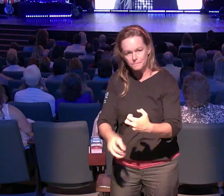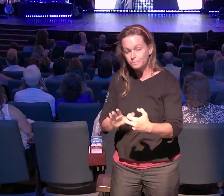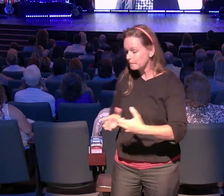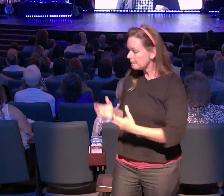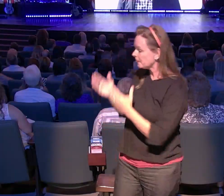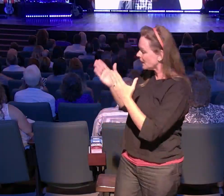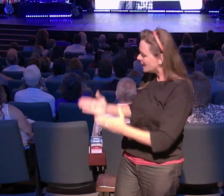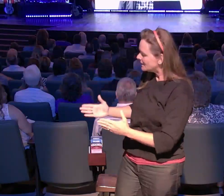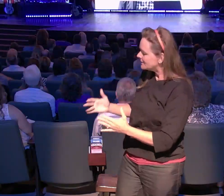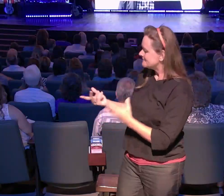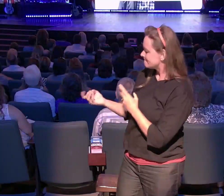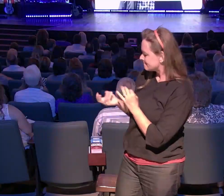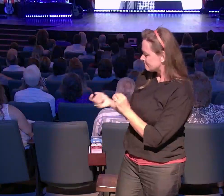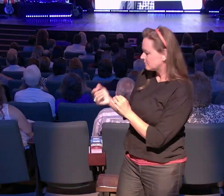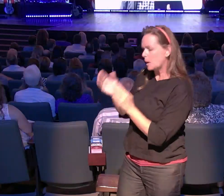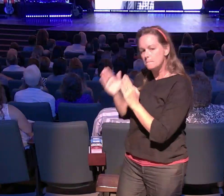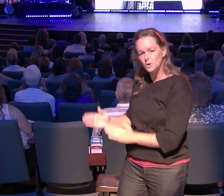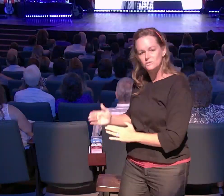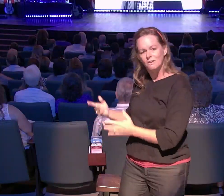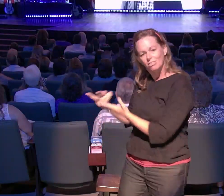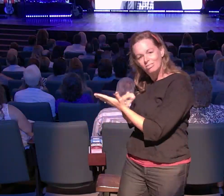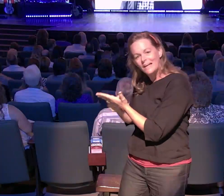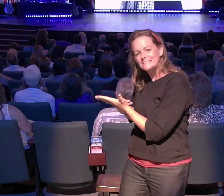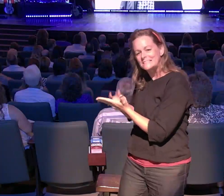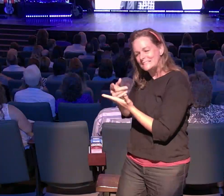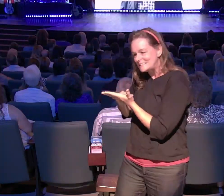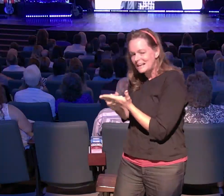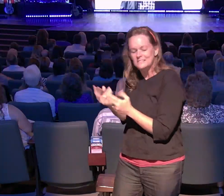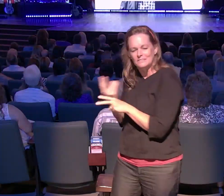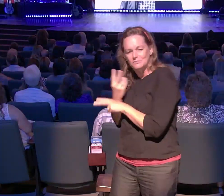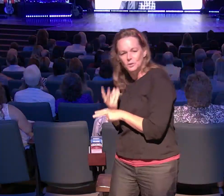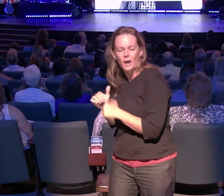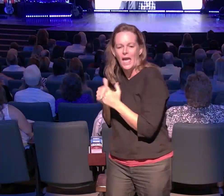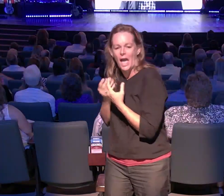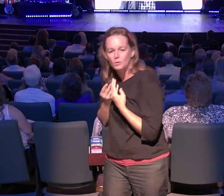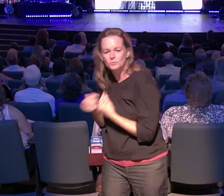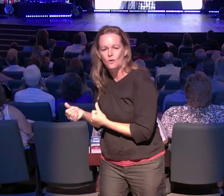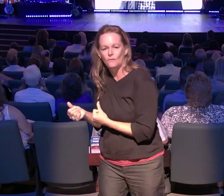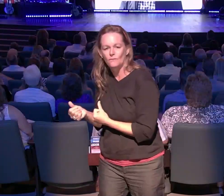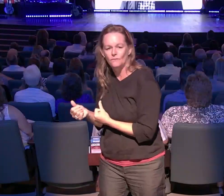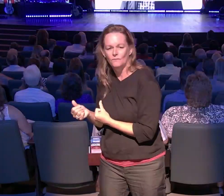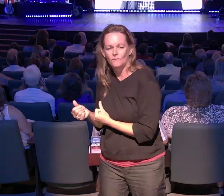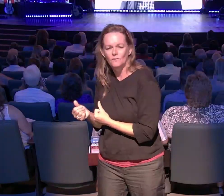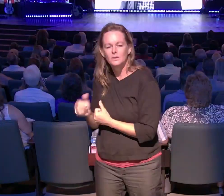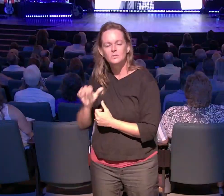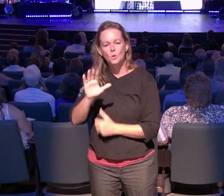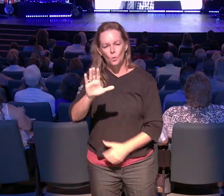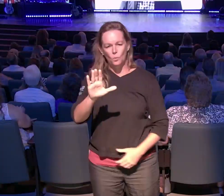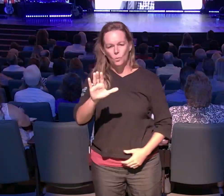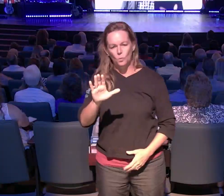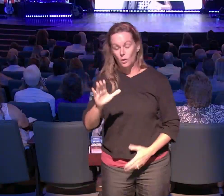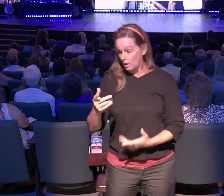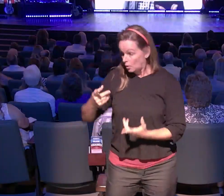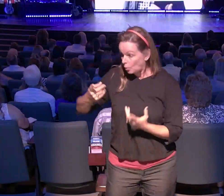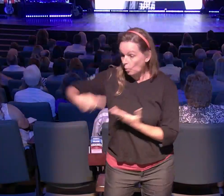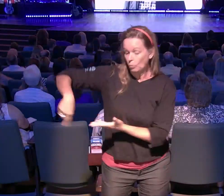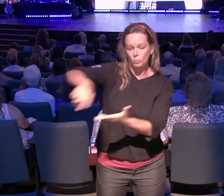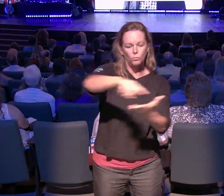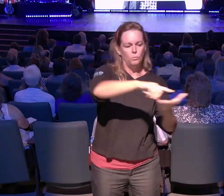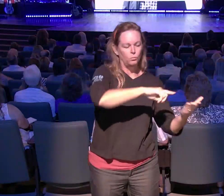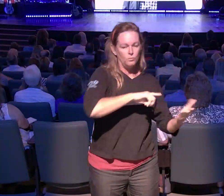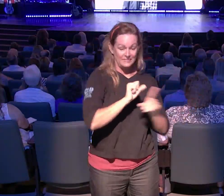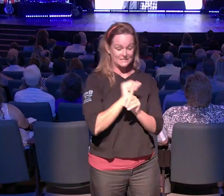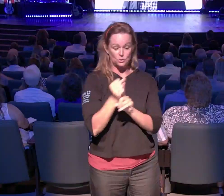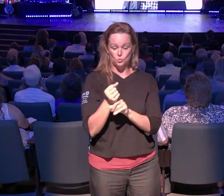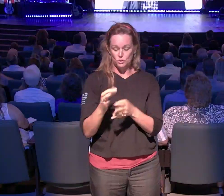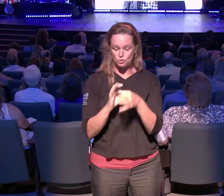team. Because here's what I know. What unites us is far greater than what divides us. Let me say that again. What unites us